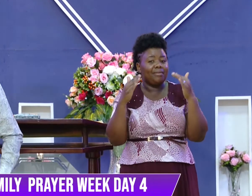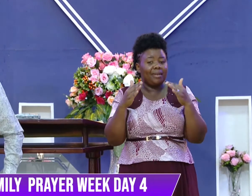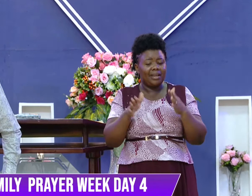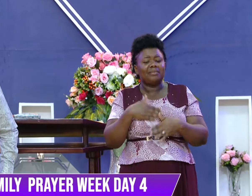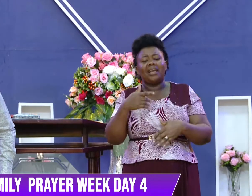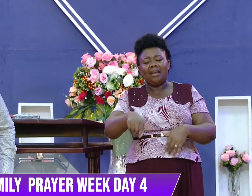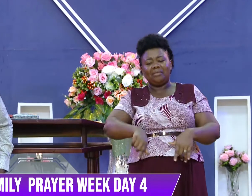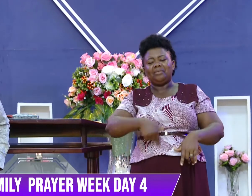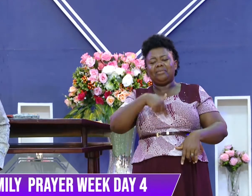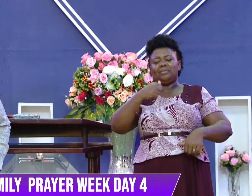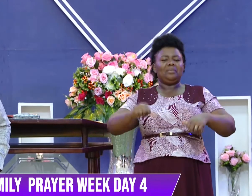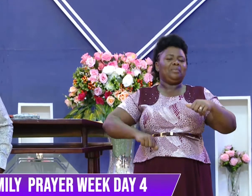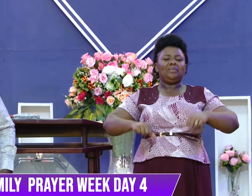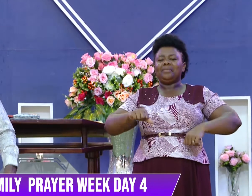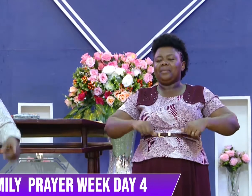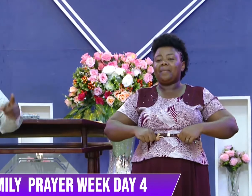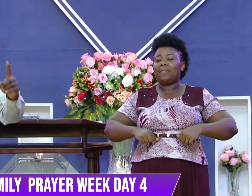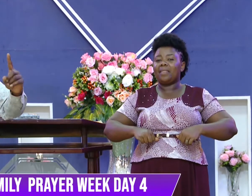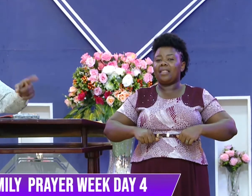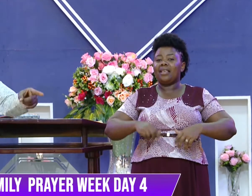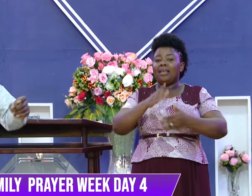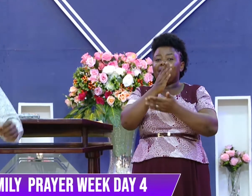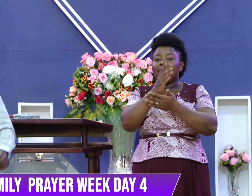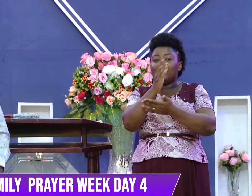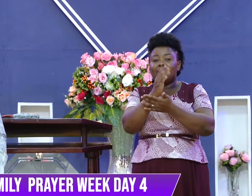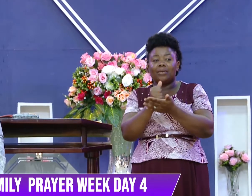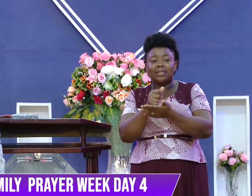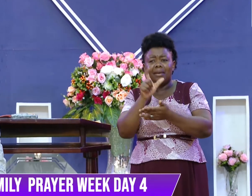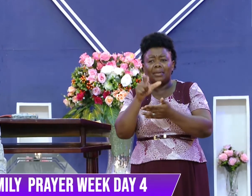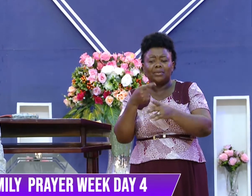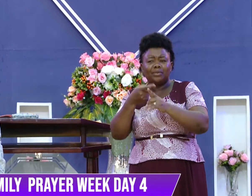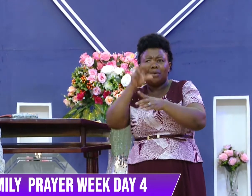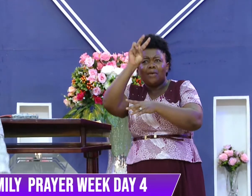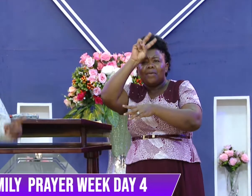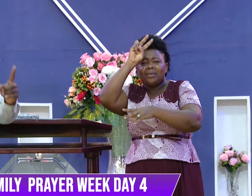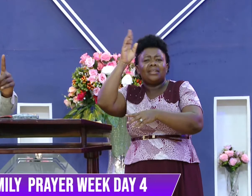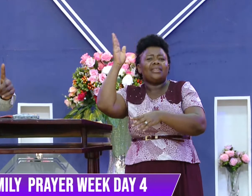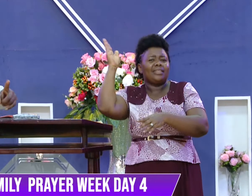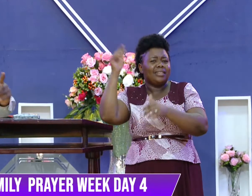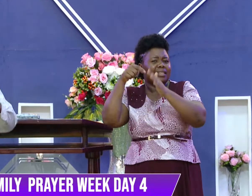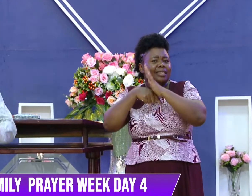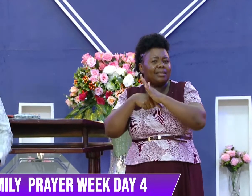level. And I could feel myself. Because a person from Bulemez.